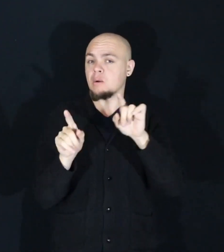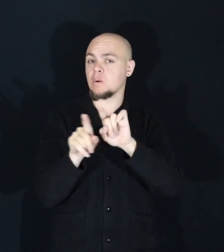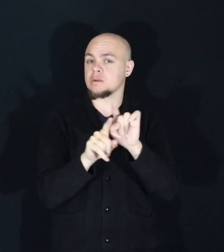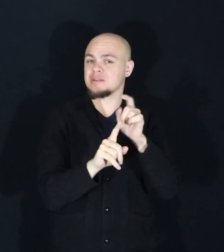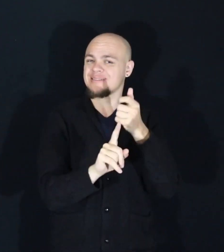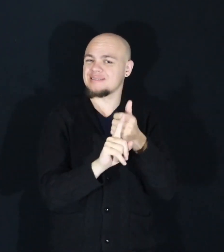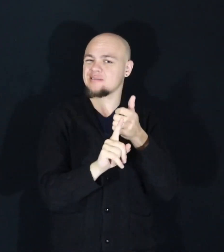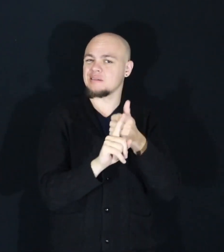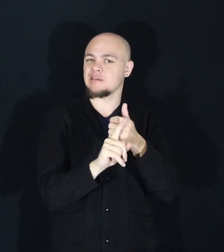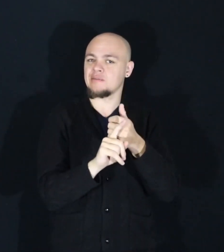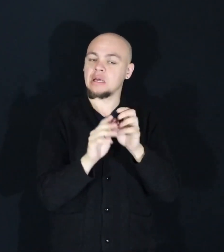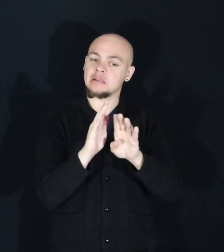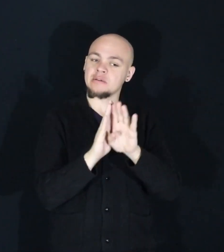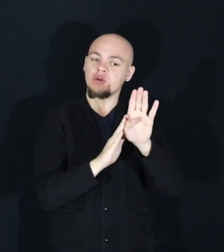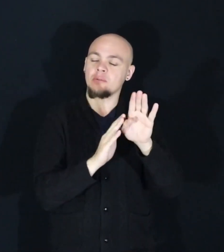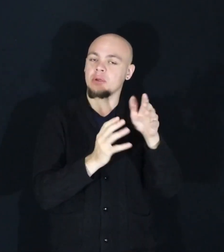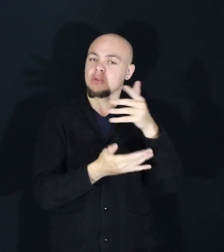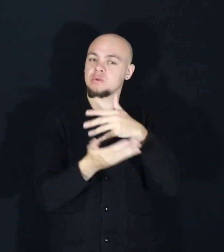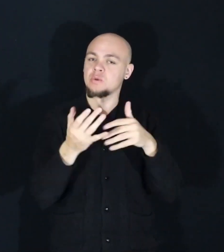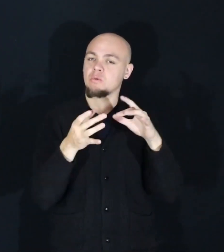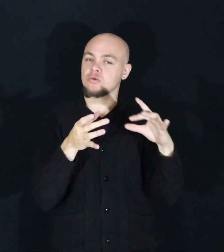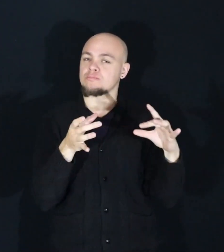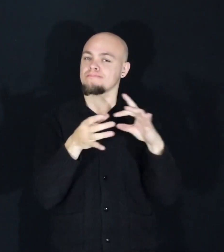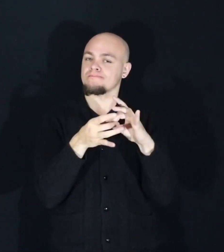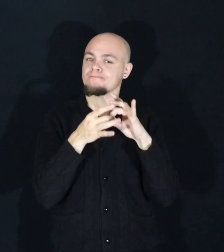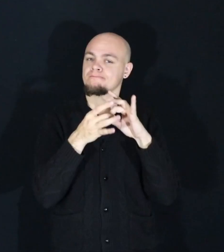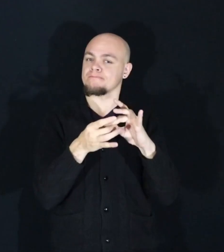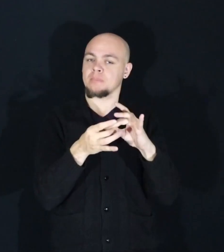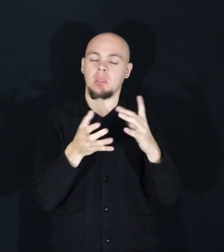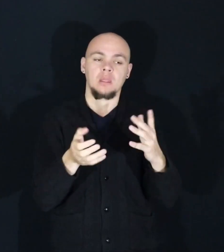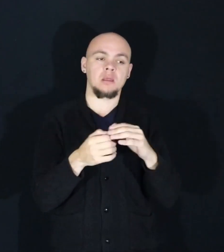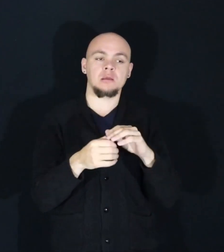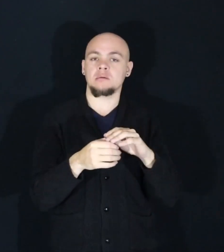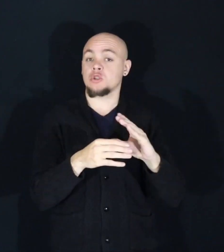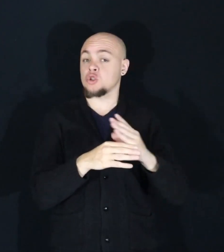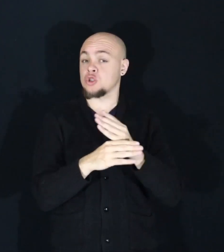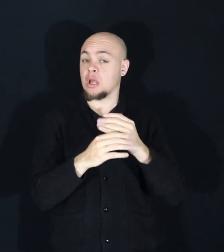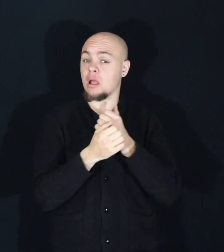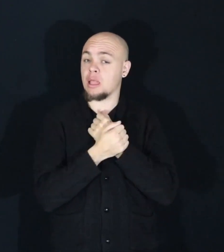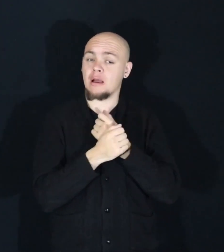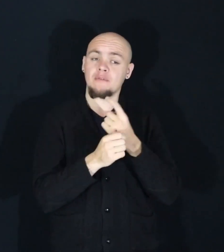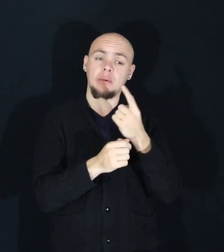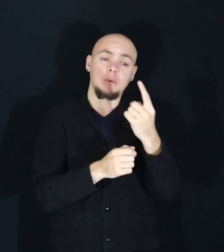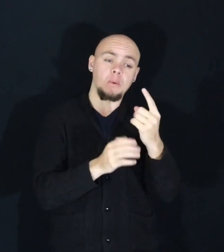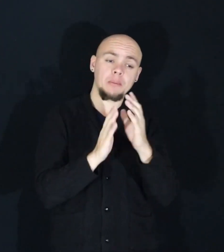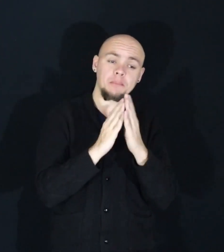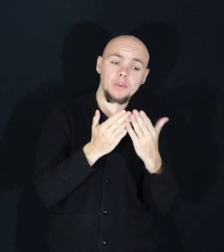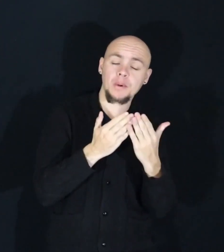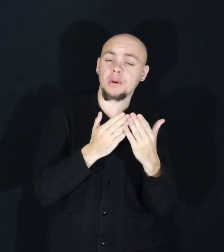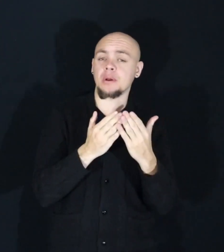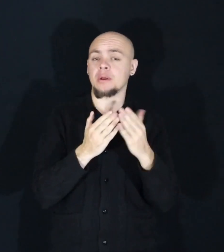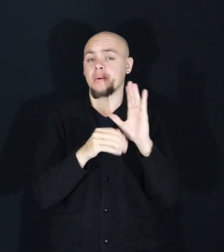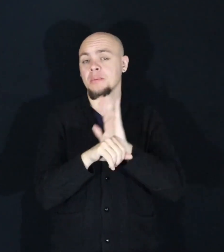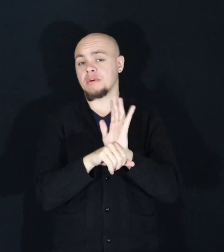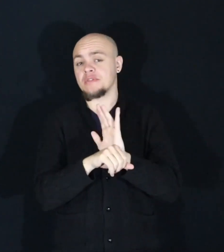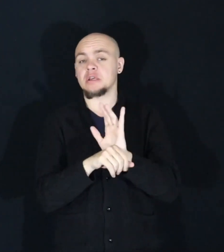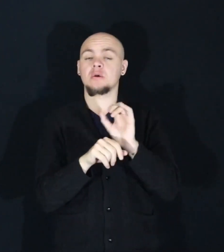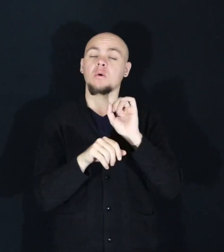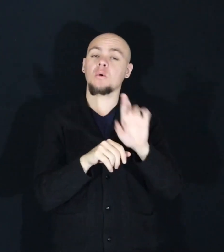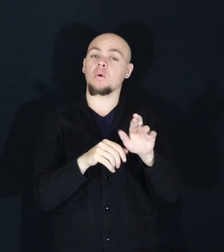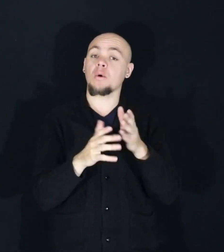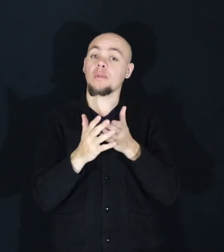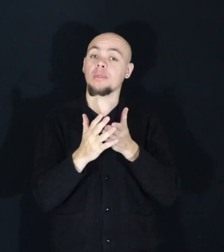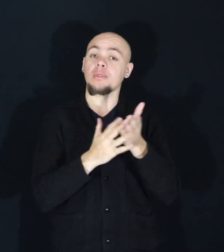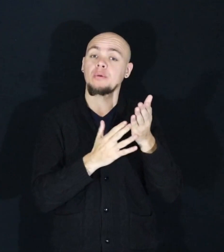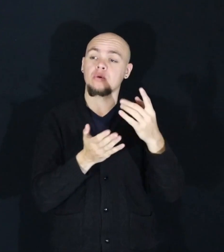of forging social connections between people, whether it is through the shared love of a particular book, movie, or series, or it is through